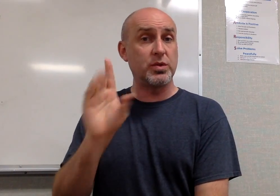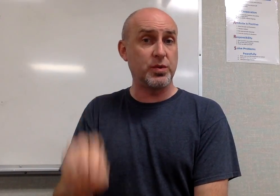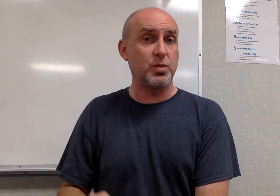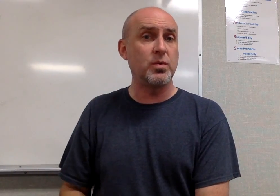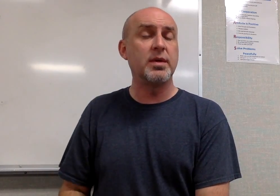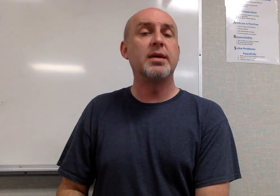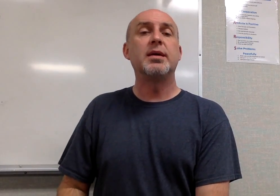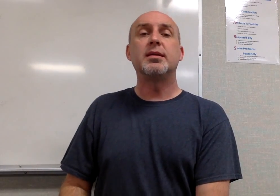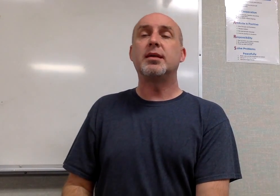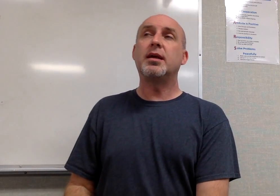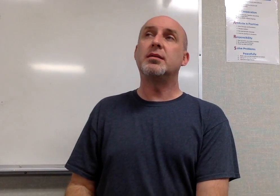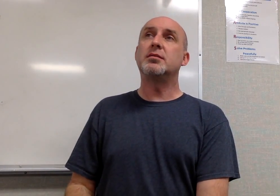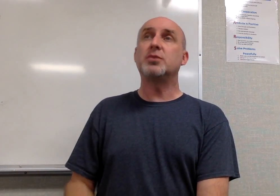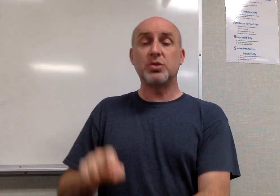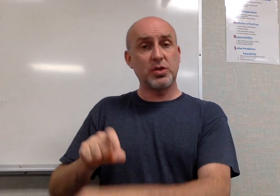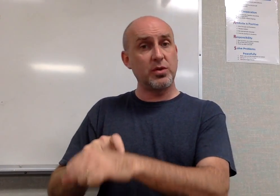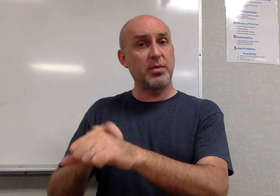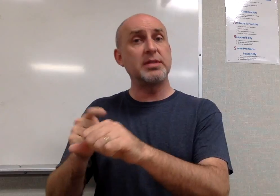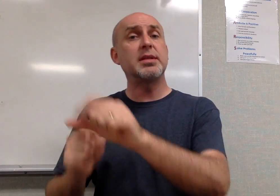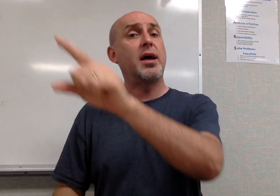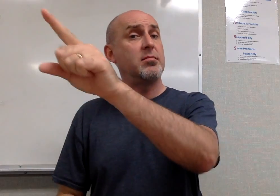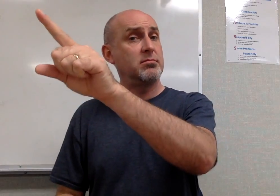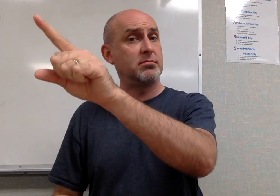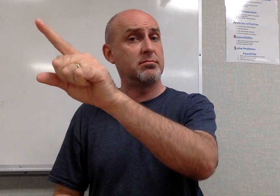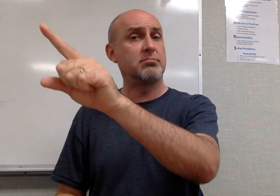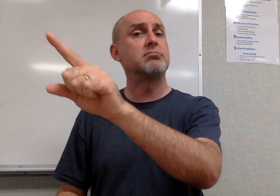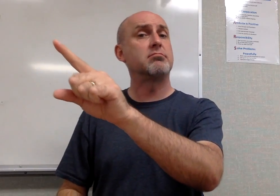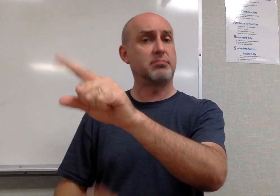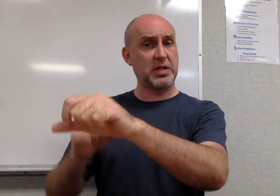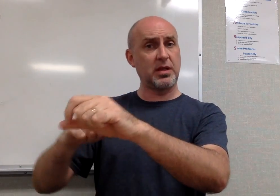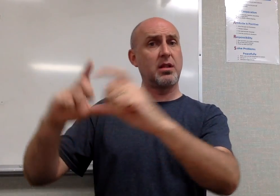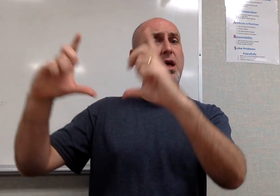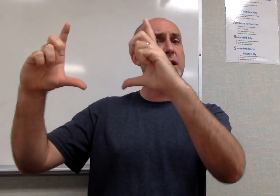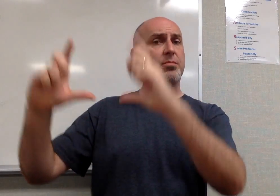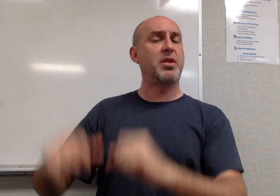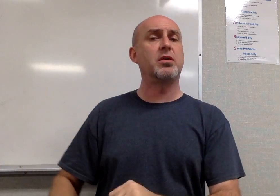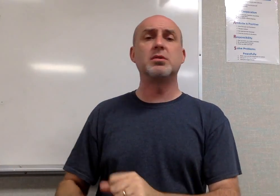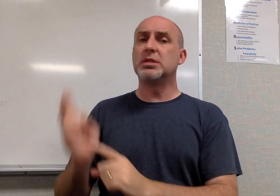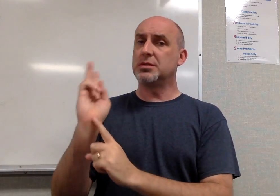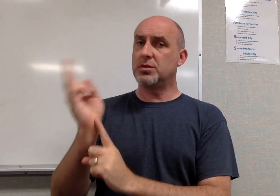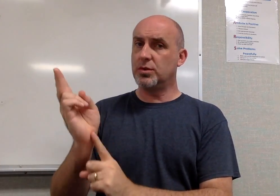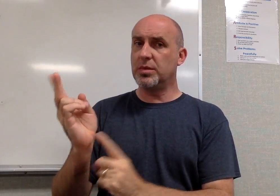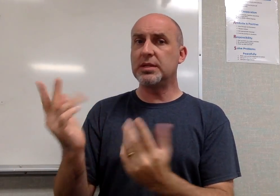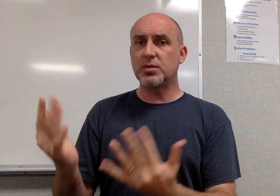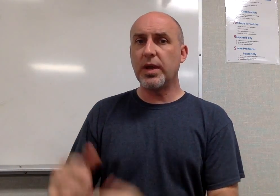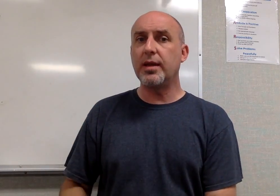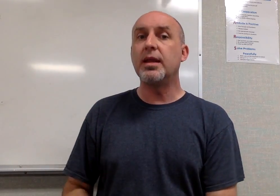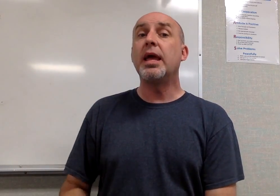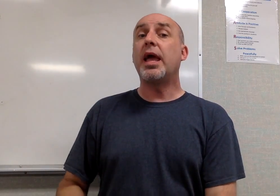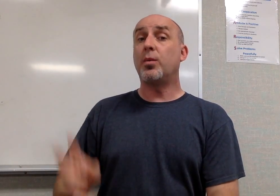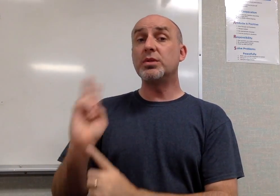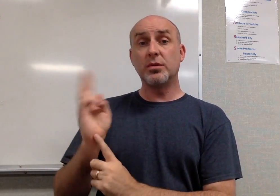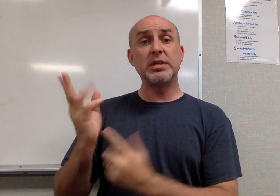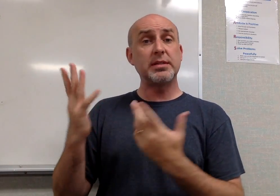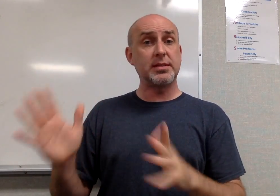do, then you can show them on the time, on the clock up there, it's 2 minutes, wait, and when 2 minutes is